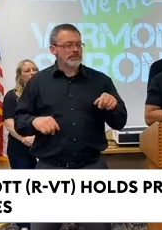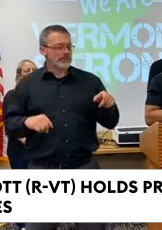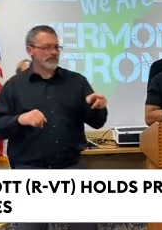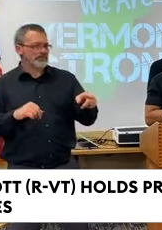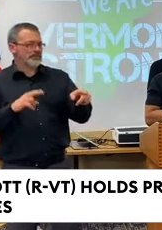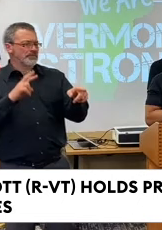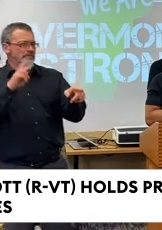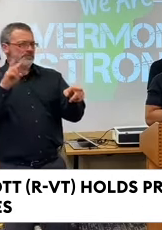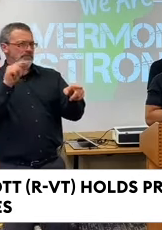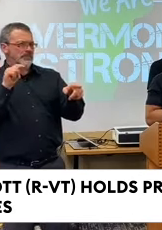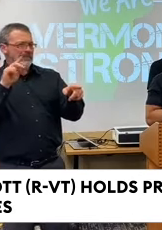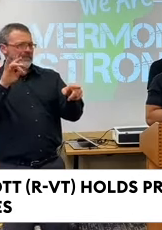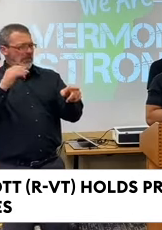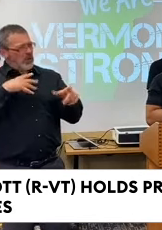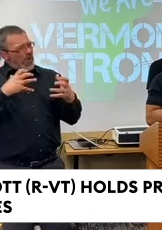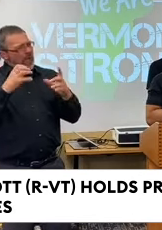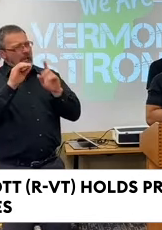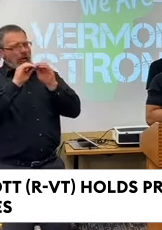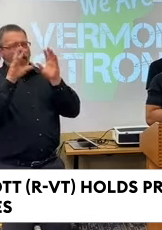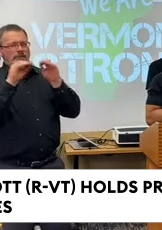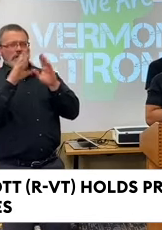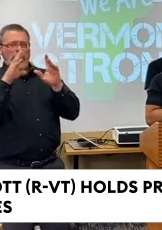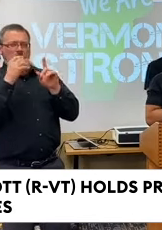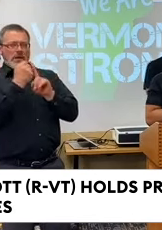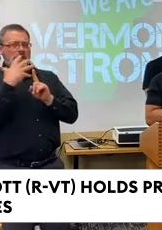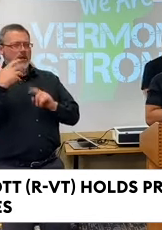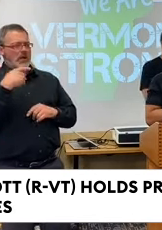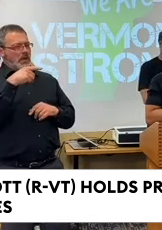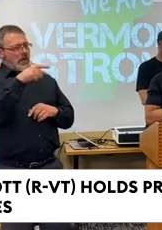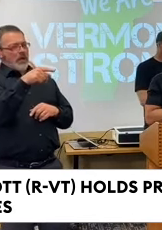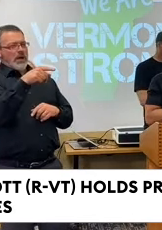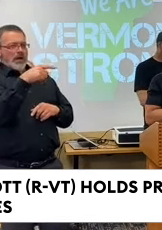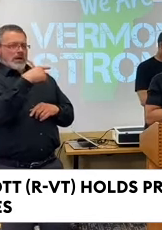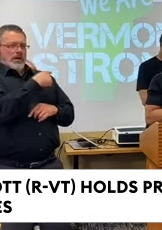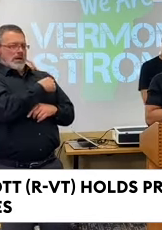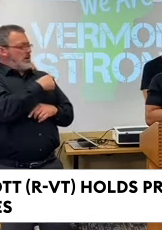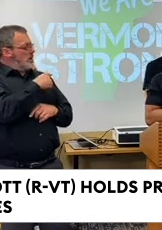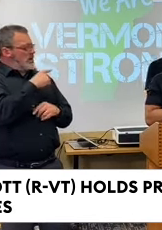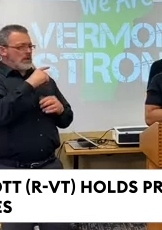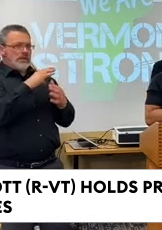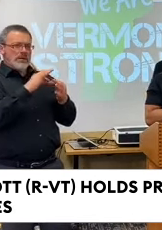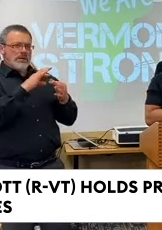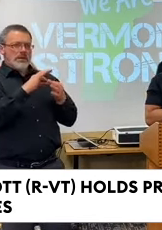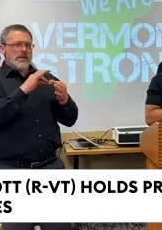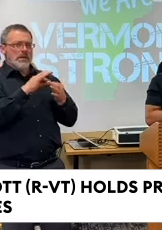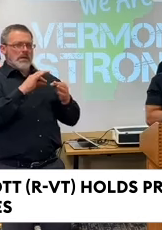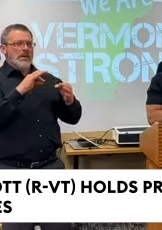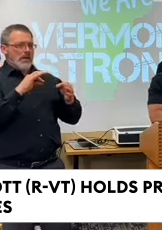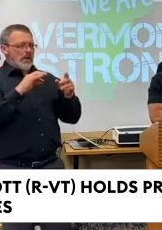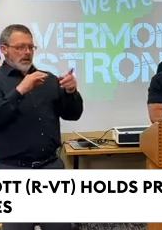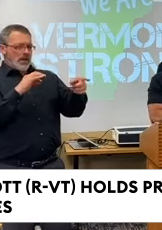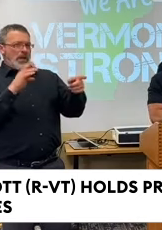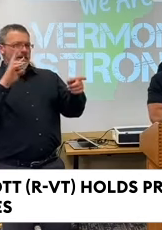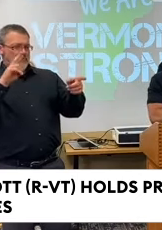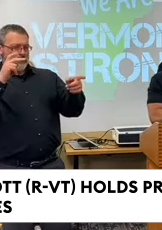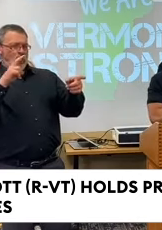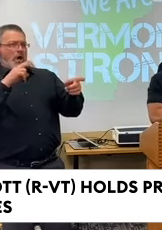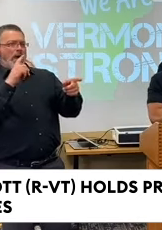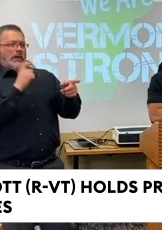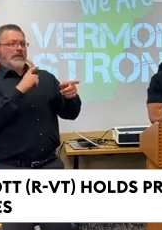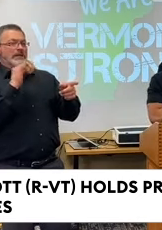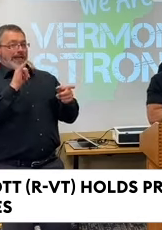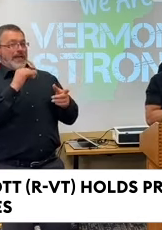you asked about earlier. You were asking about, what happens if FEMA runs out of money,